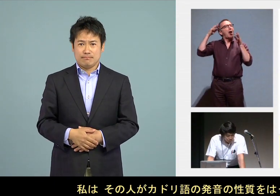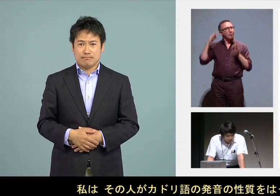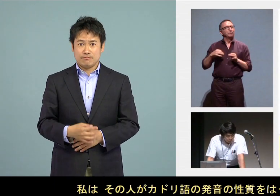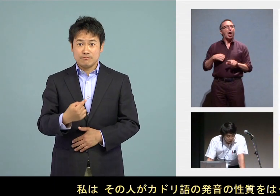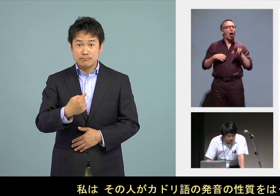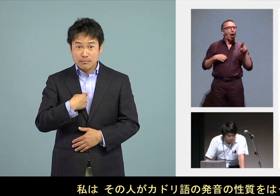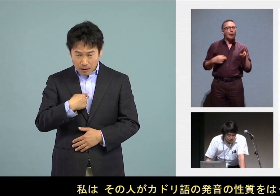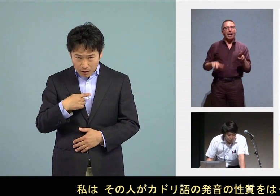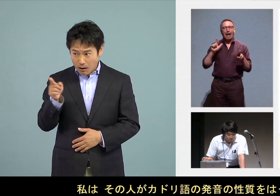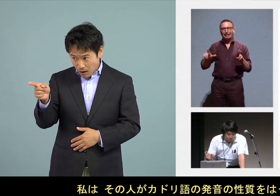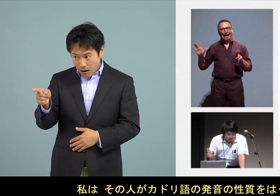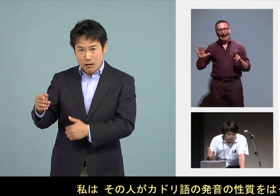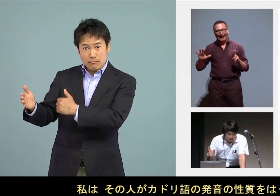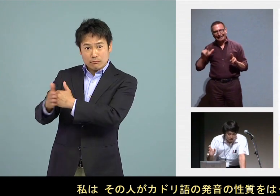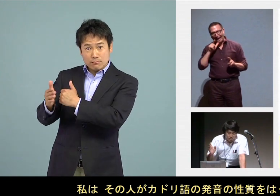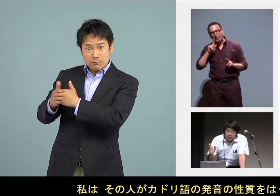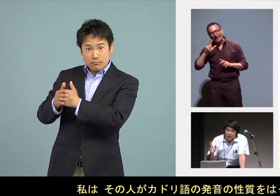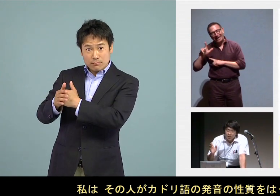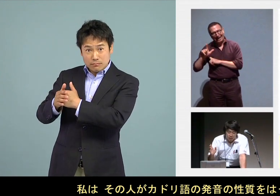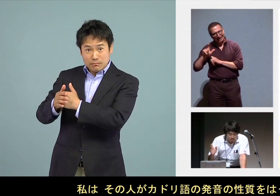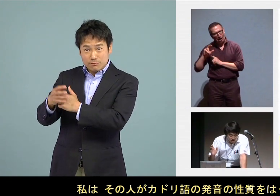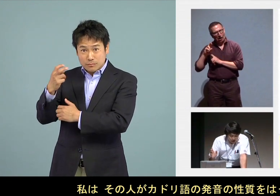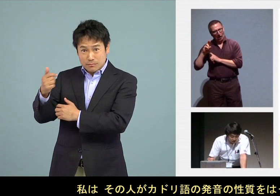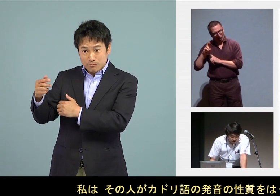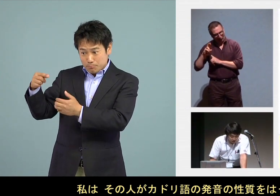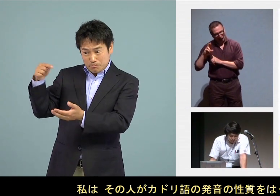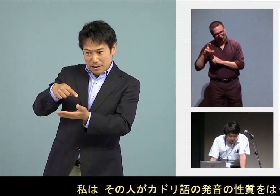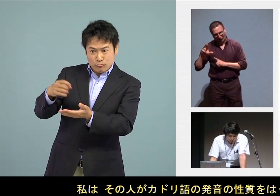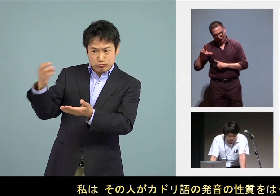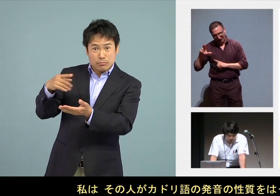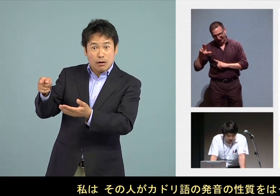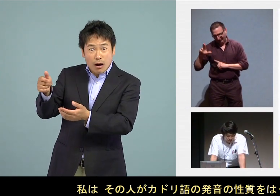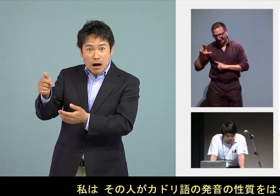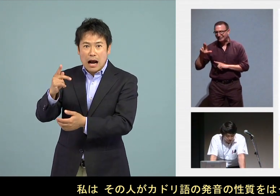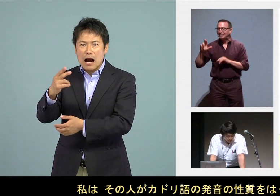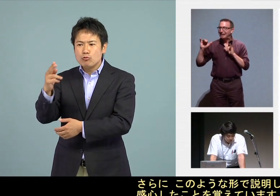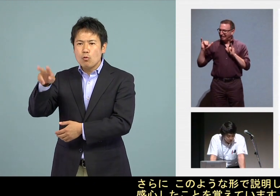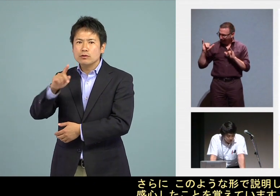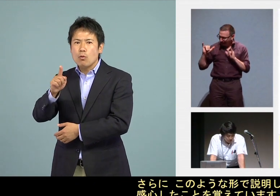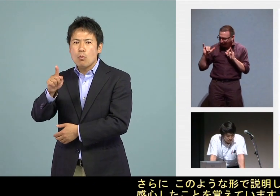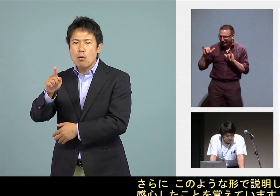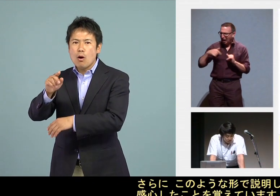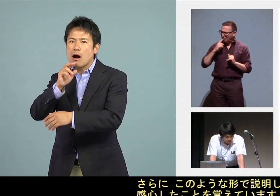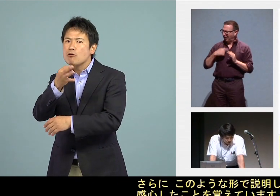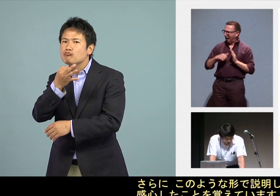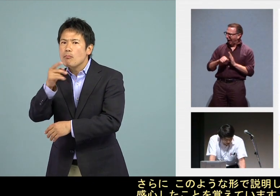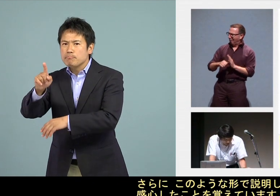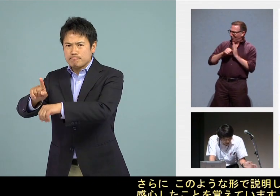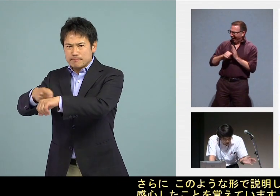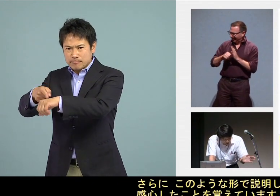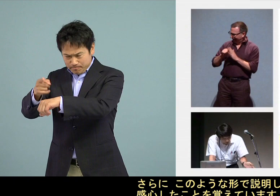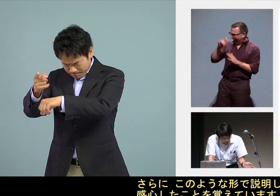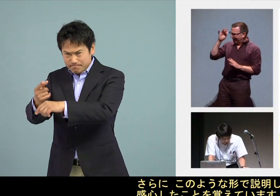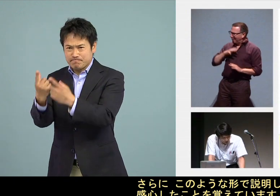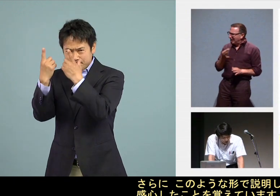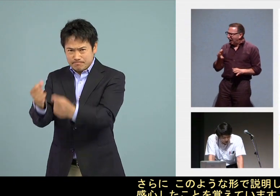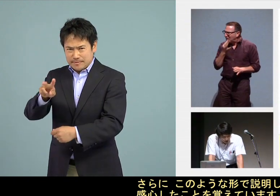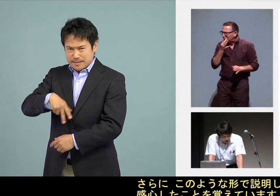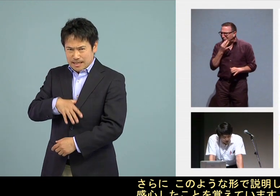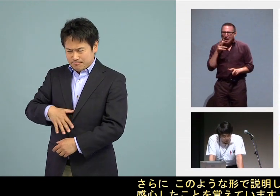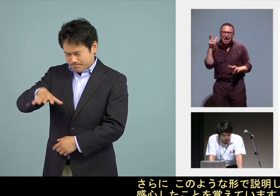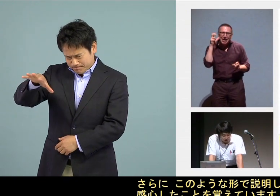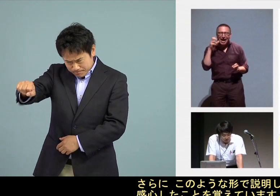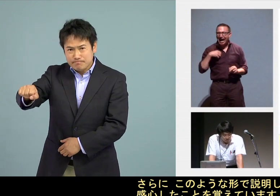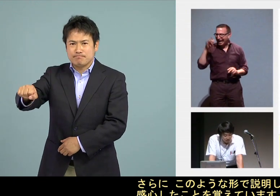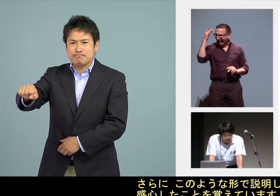I remember being impressed with his clear understanding of Kadori sounds and with his cleverness